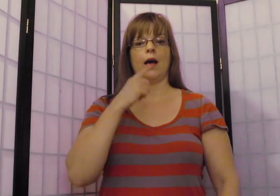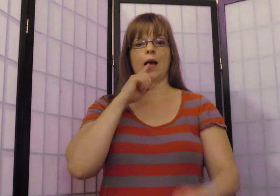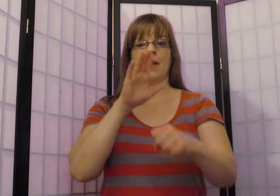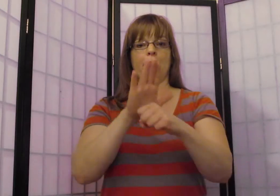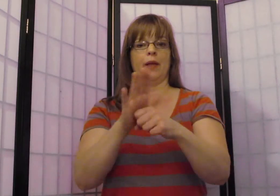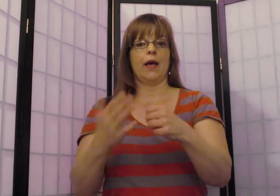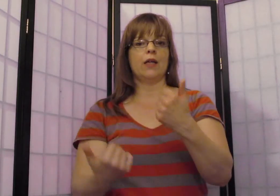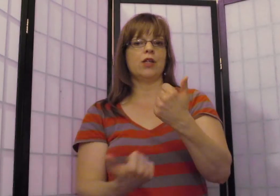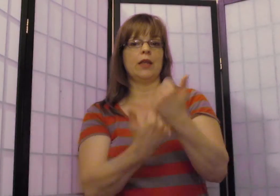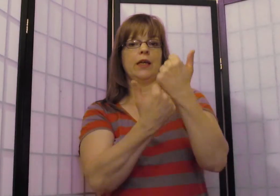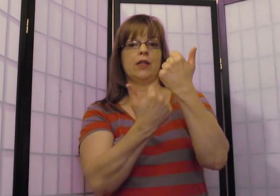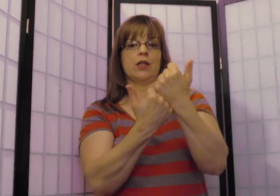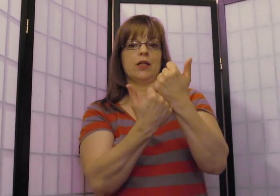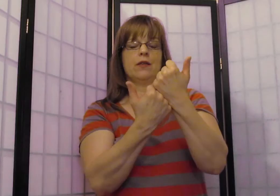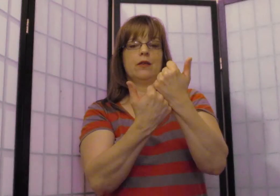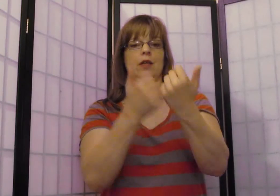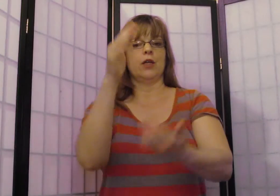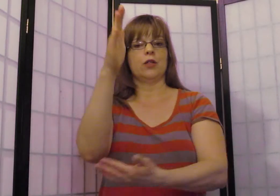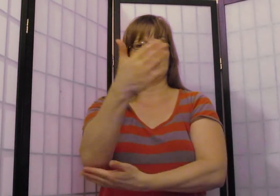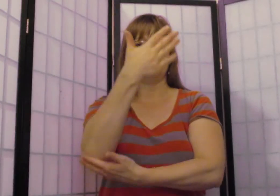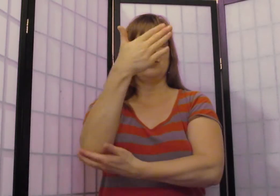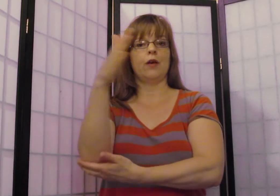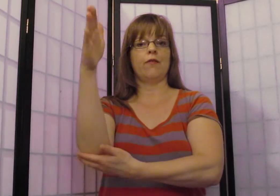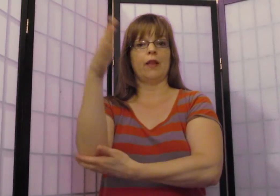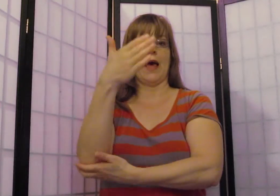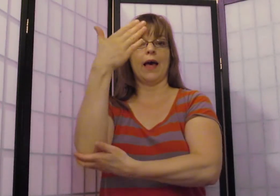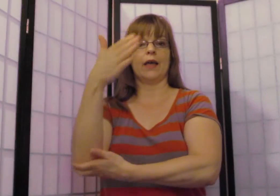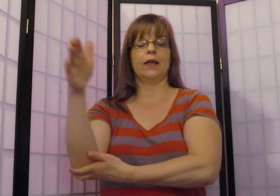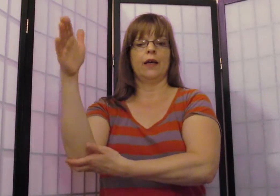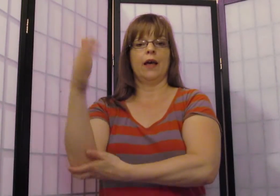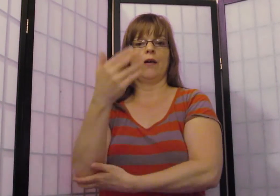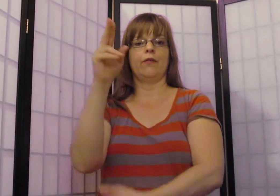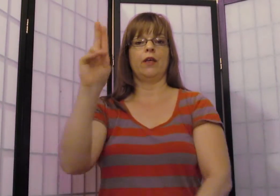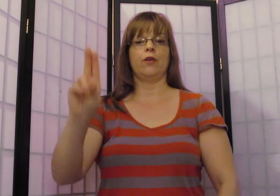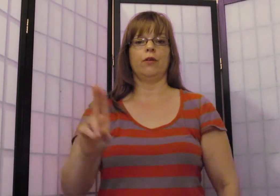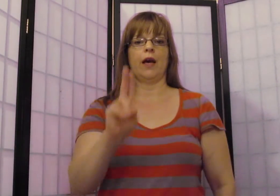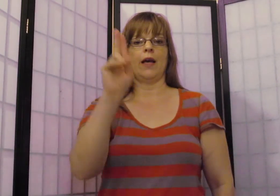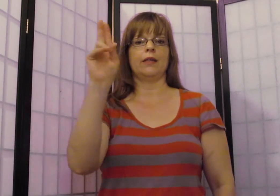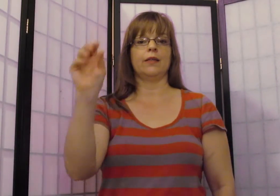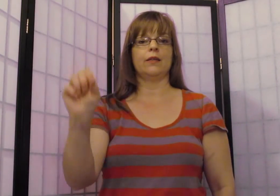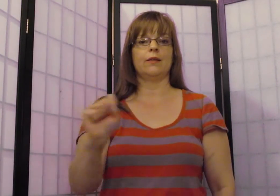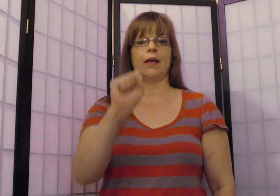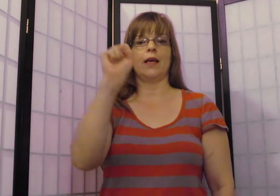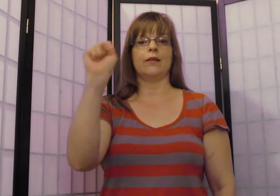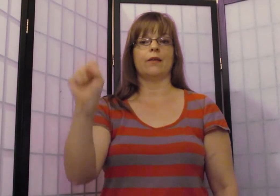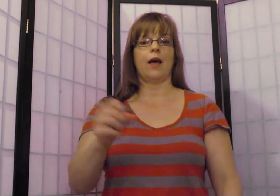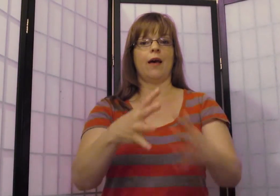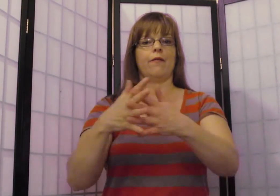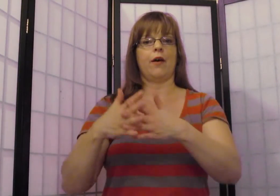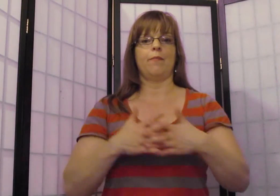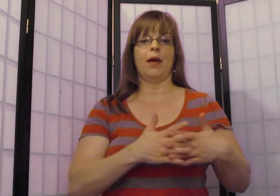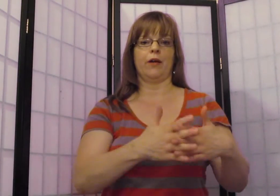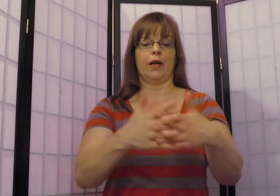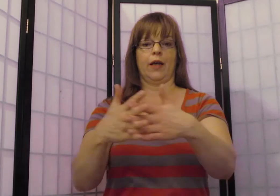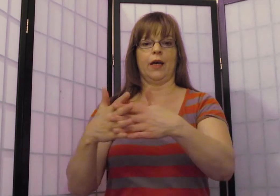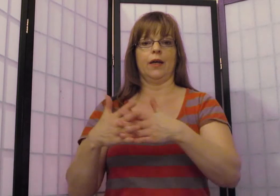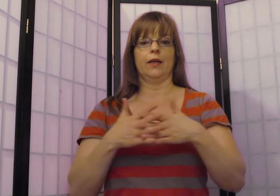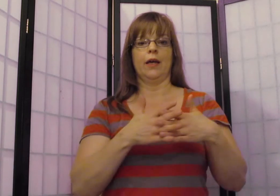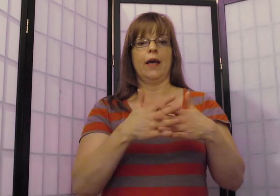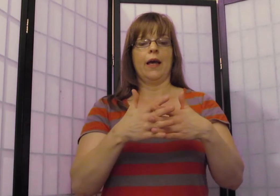I pledge allegiance to the flag of the United States of America